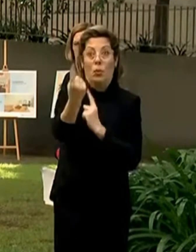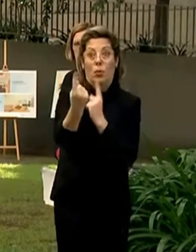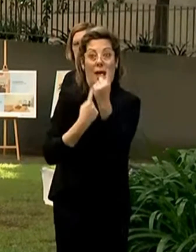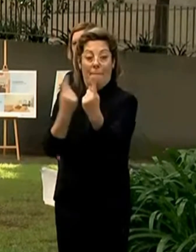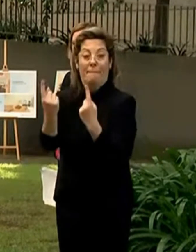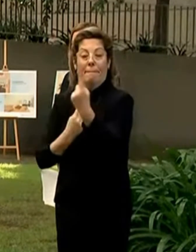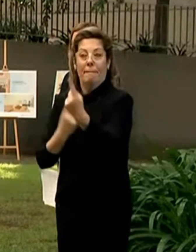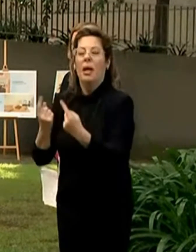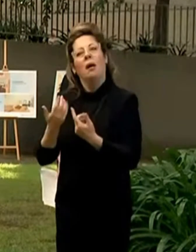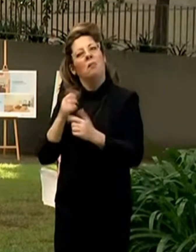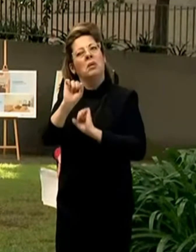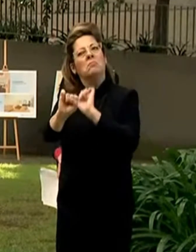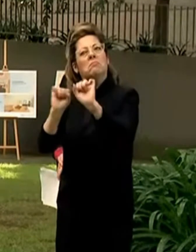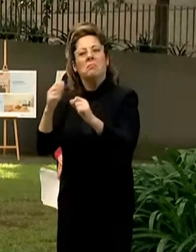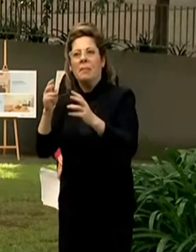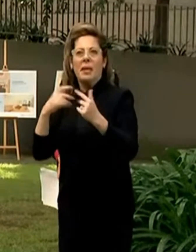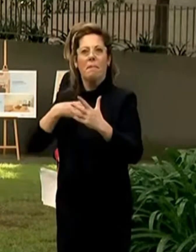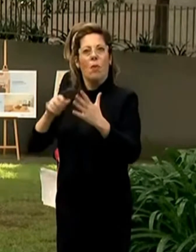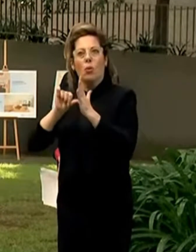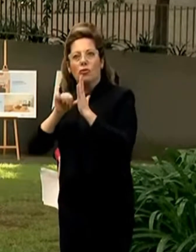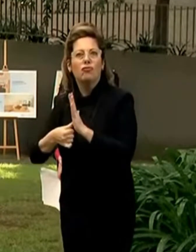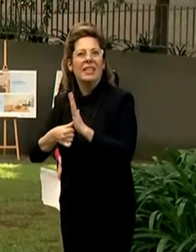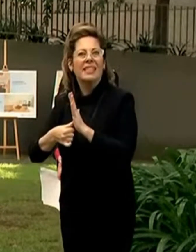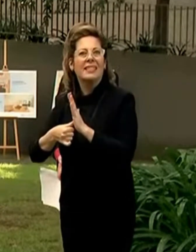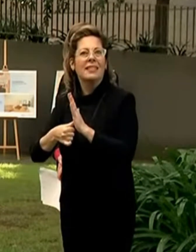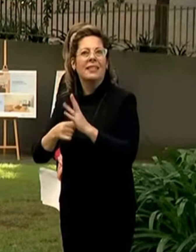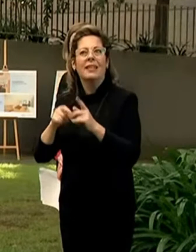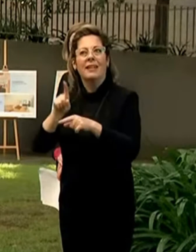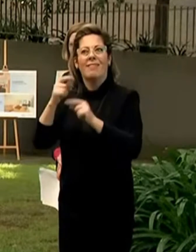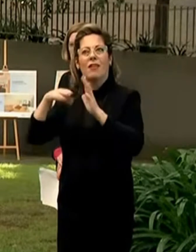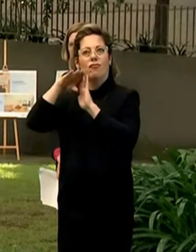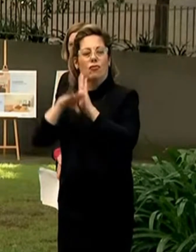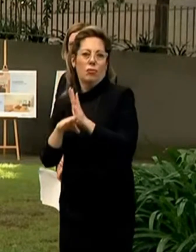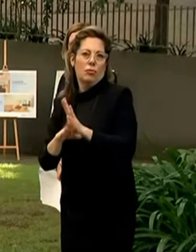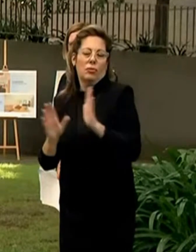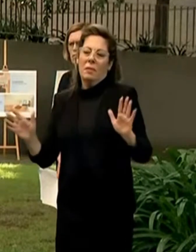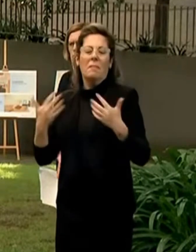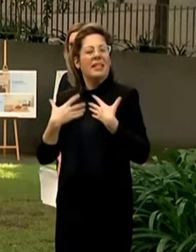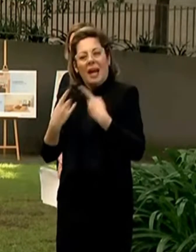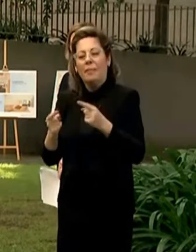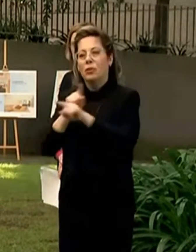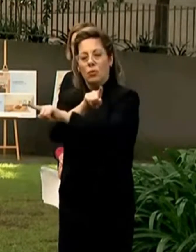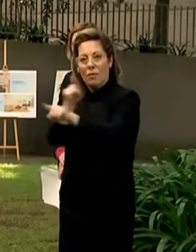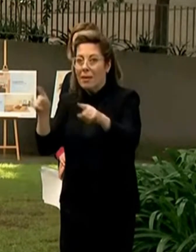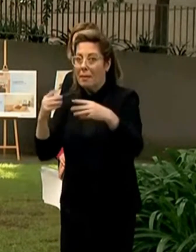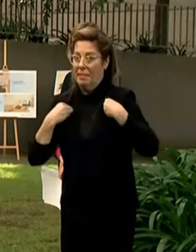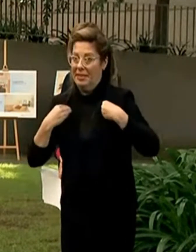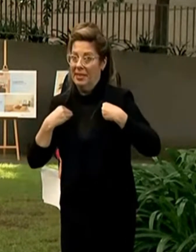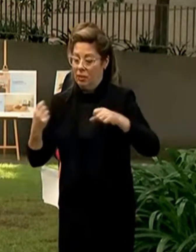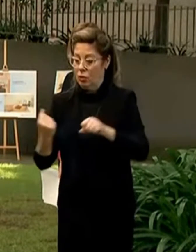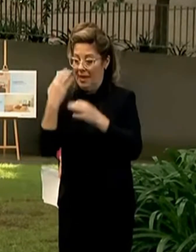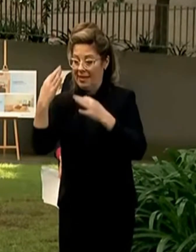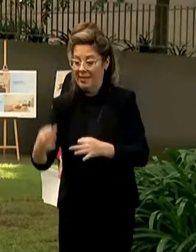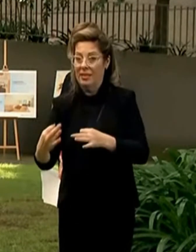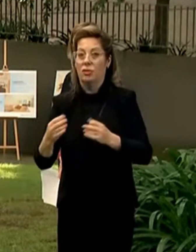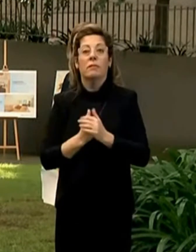health advice if they felt that they had a particular vulnerable cohort amongst their customer or client base, but it's completely up to them. If anybody, I mean,